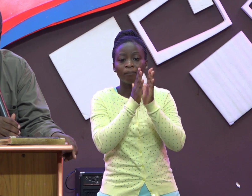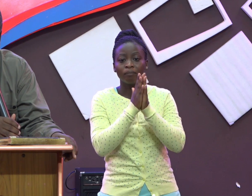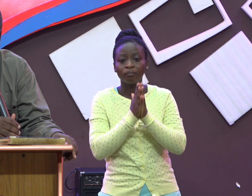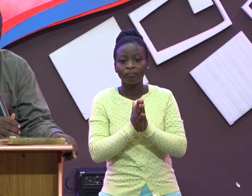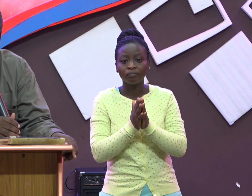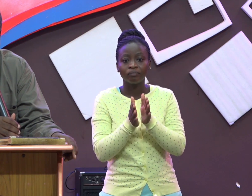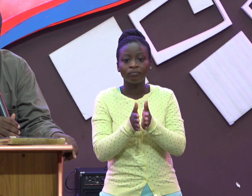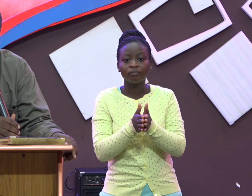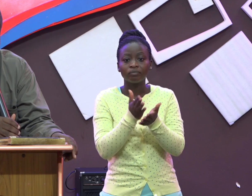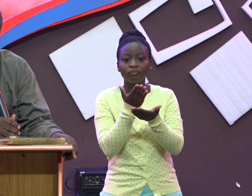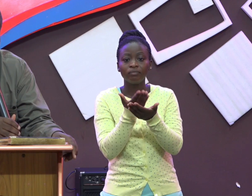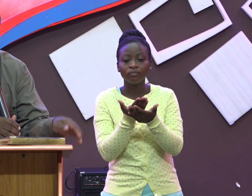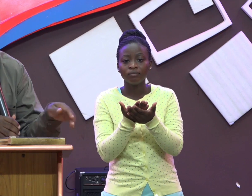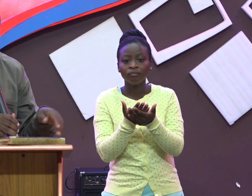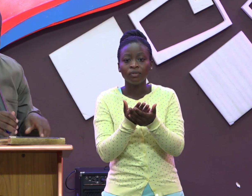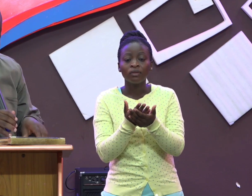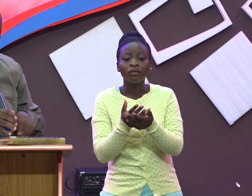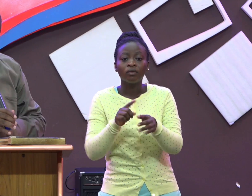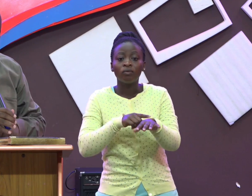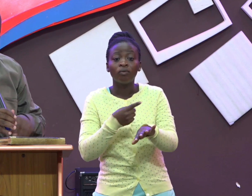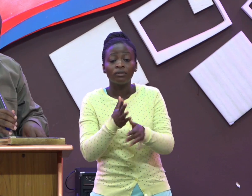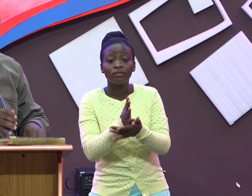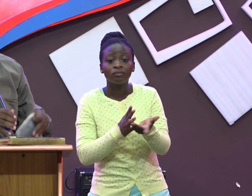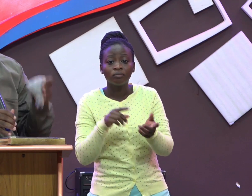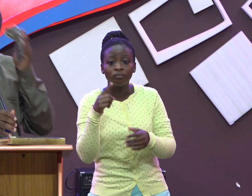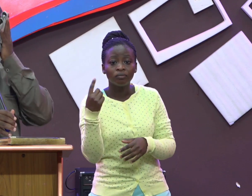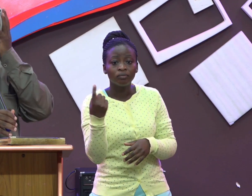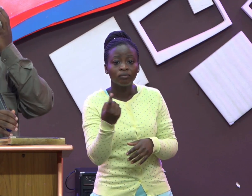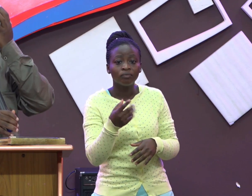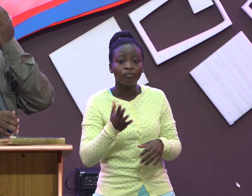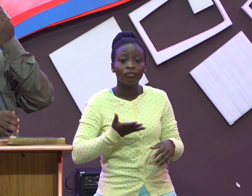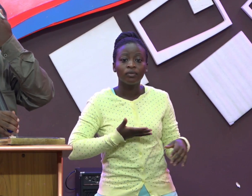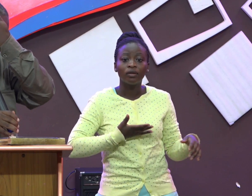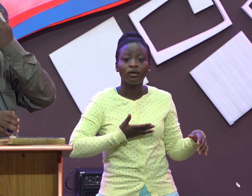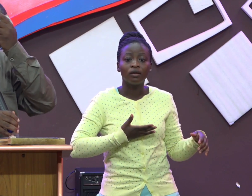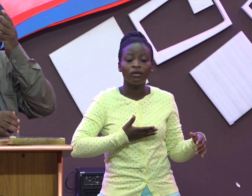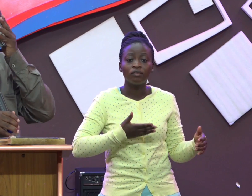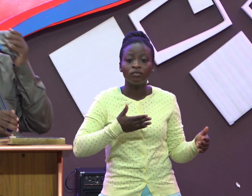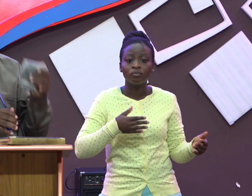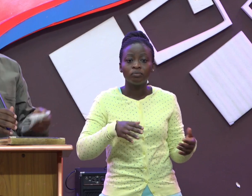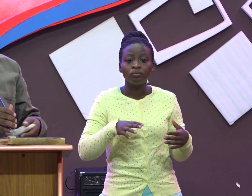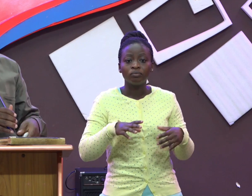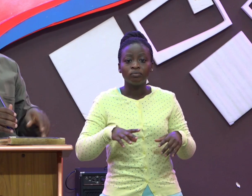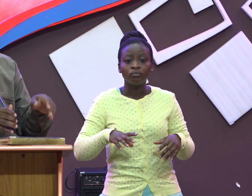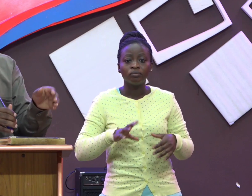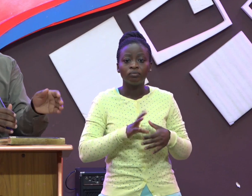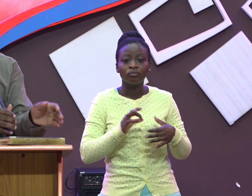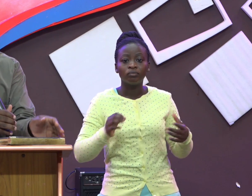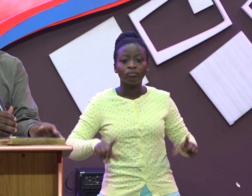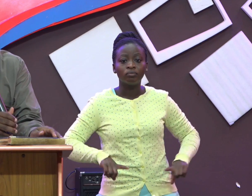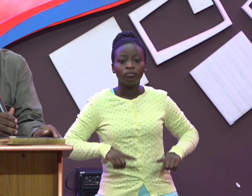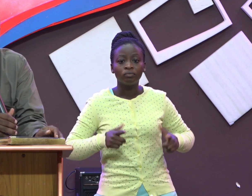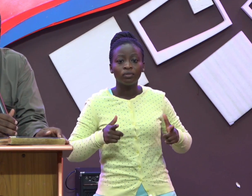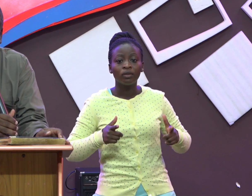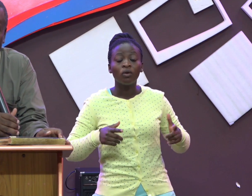Muntu obanga omwoyo mulamu. When someone has a living spirit. Ero omwoyo gwamanyi. And it's a strong spirit. Wonna obera. Wherever you be. Obera